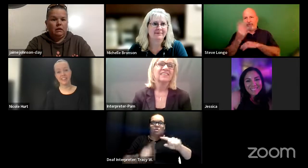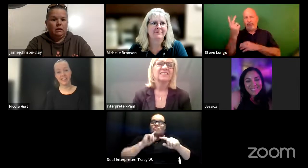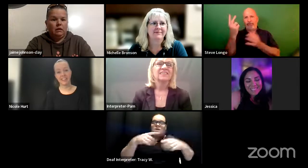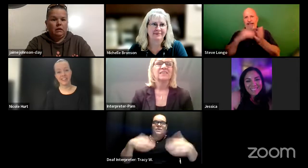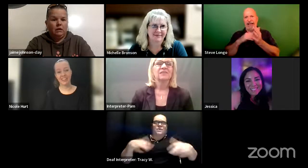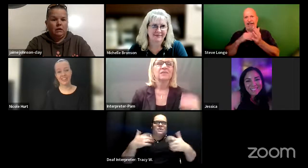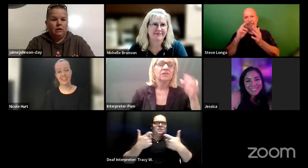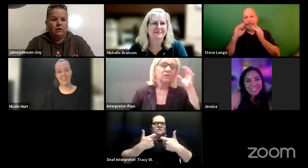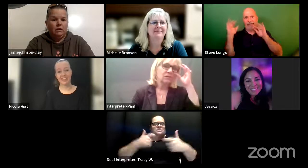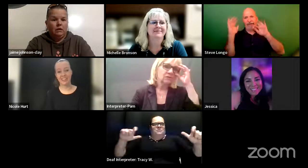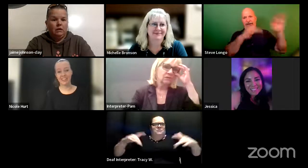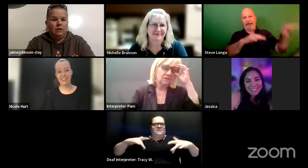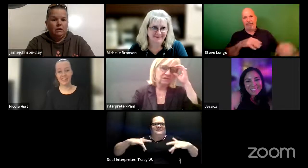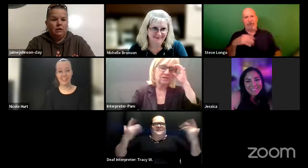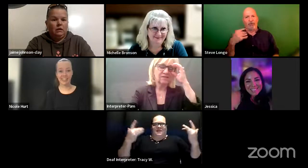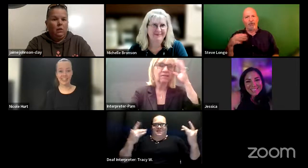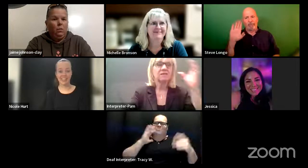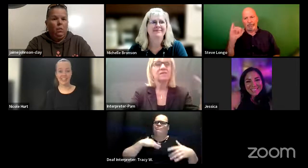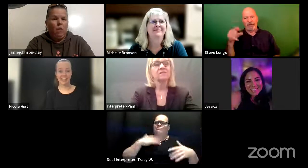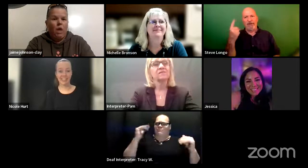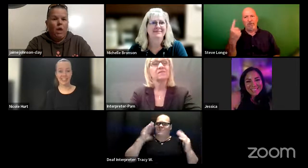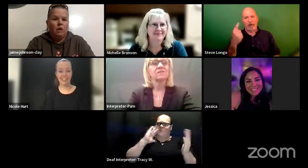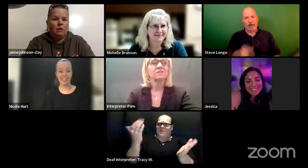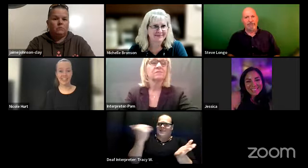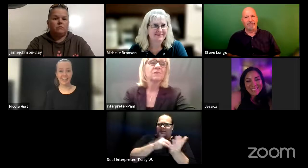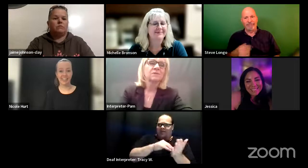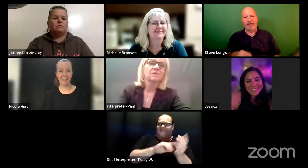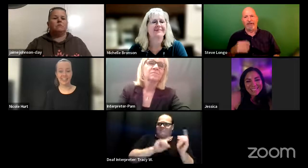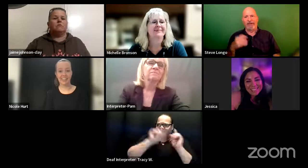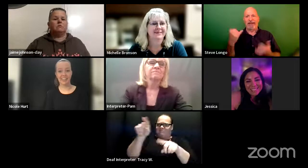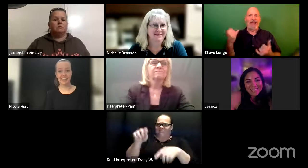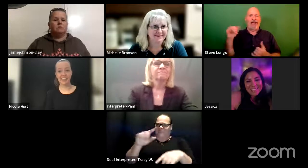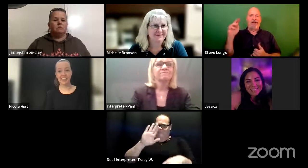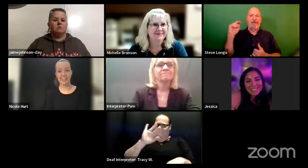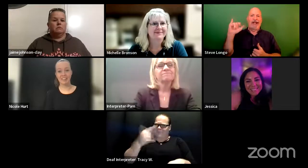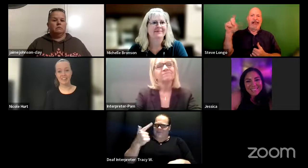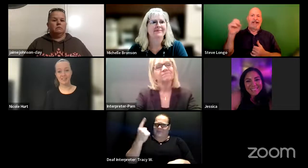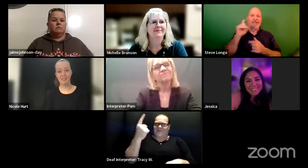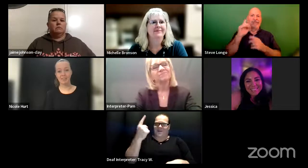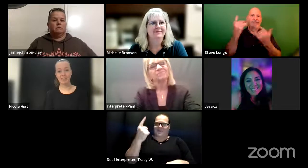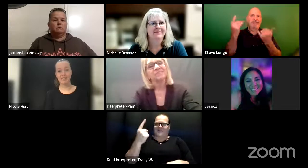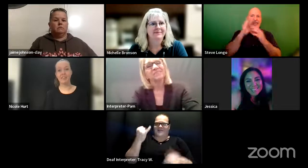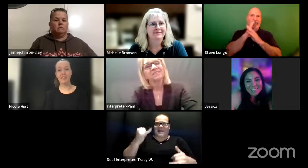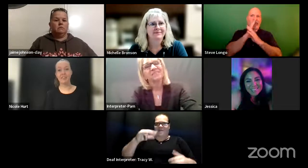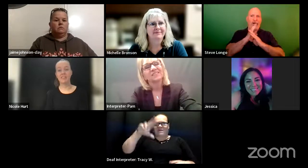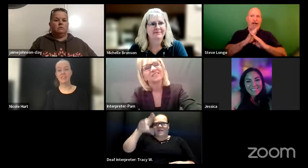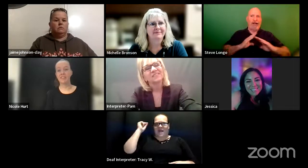Area, and it was a huge draw. We had like 2,000 people. It was a very big event.